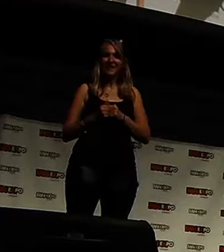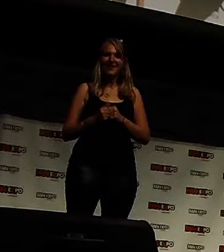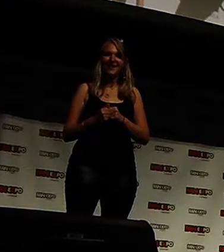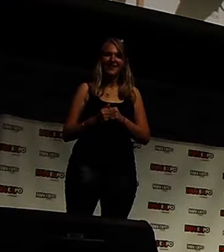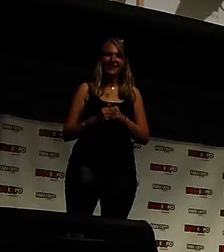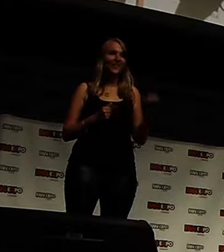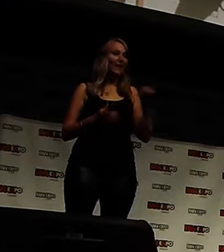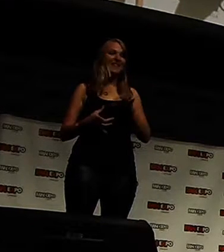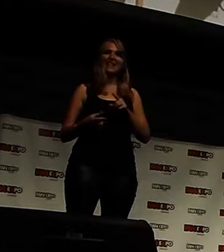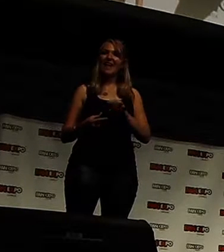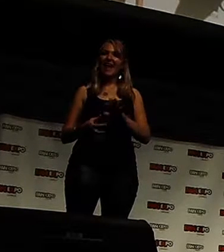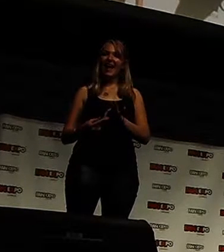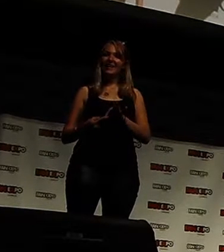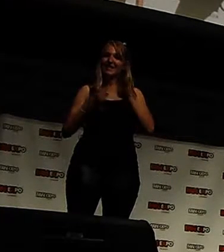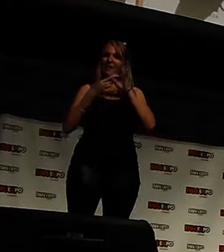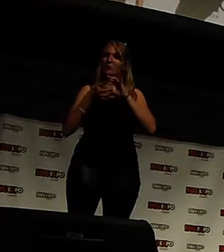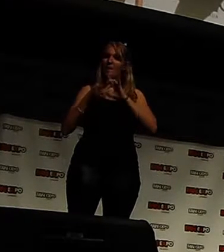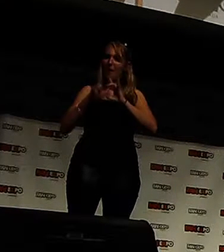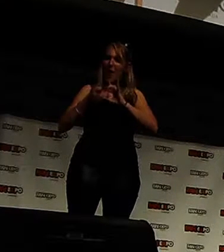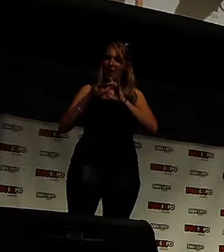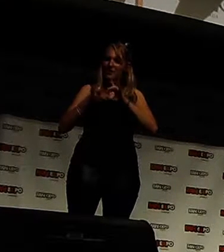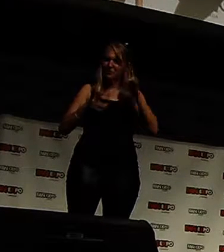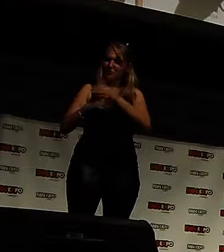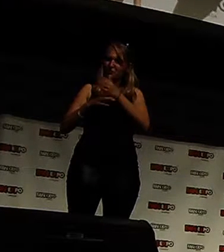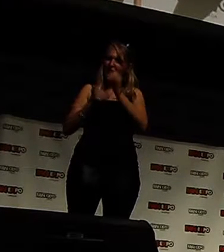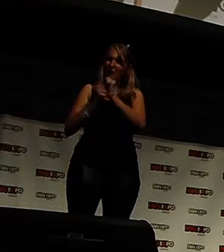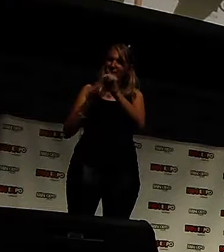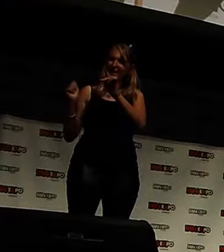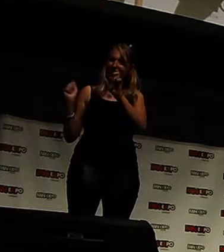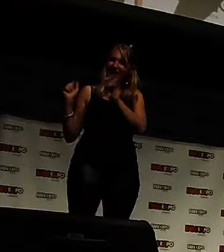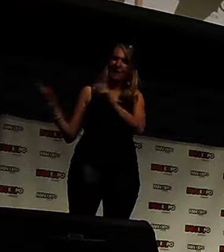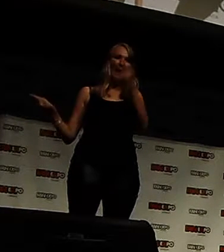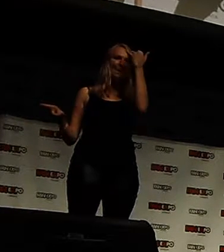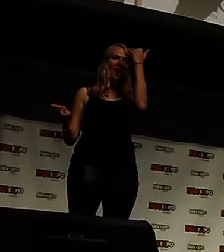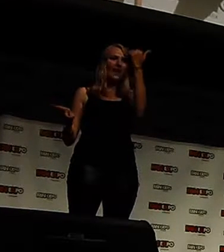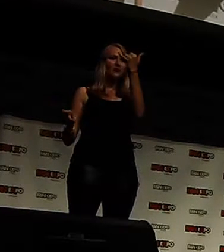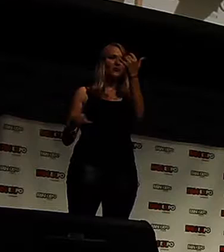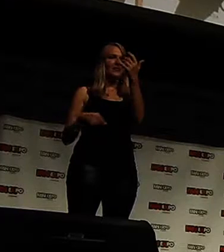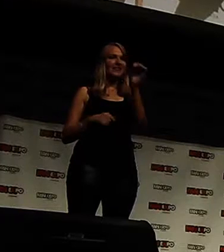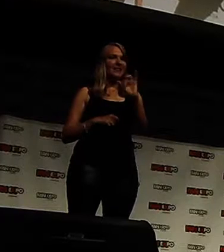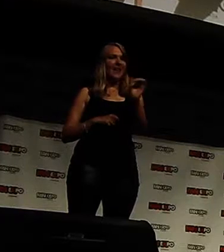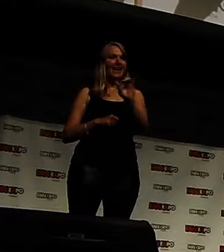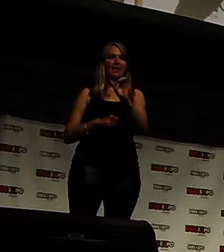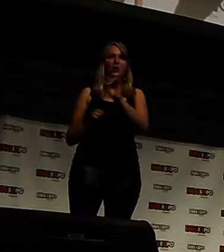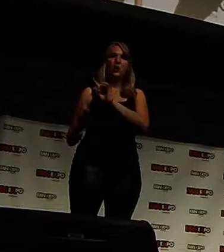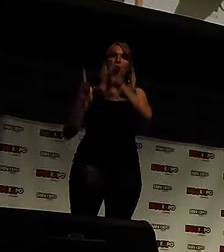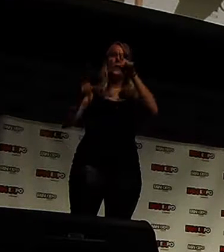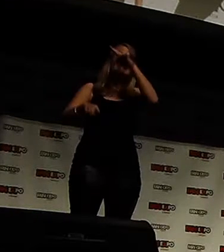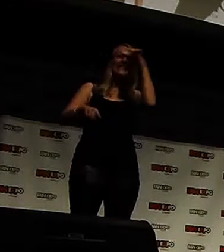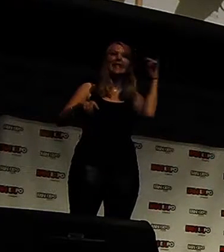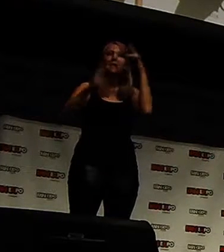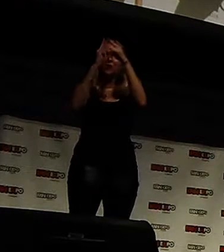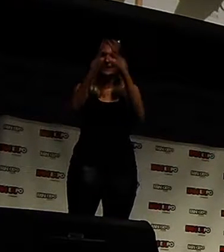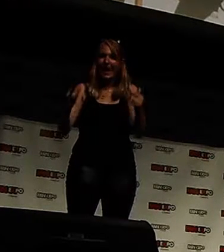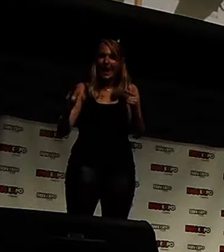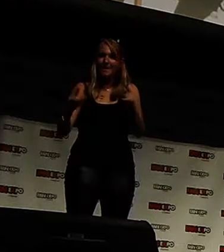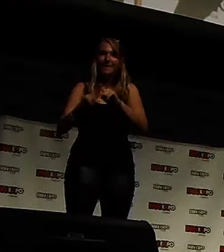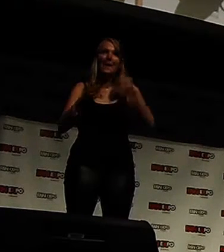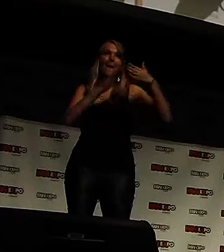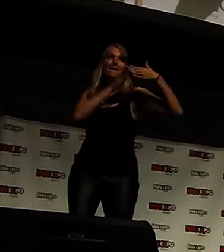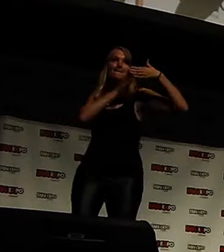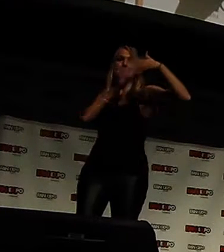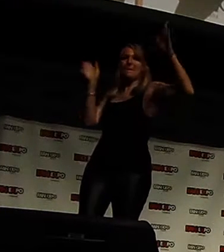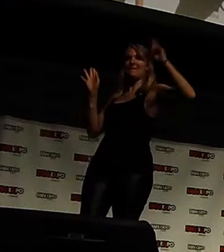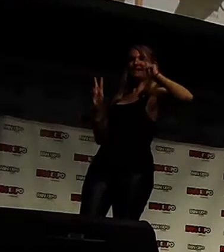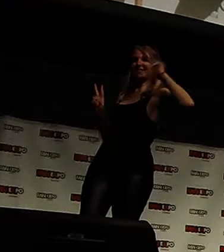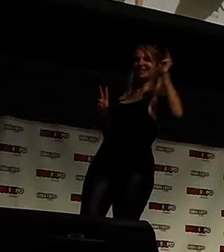special bond that you share? I imagine you like going to a very, very intense summer camp, but a summer camp that's in the public eye in a